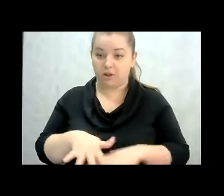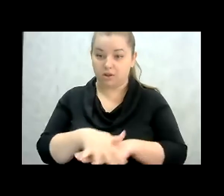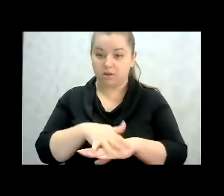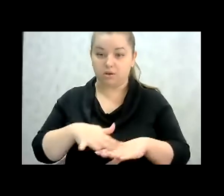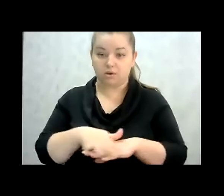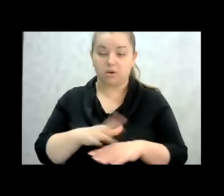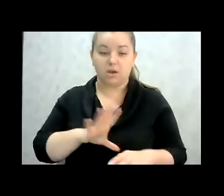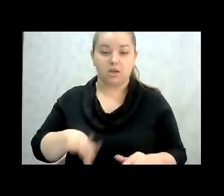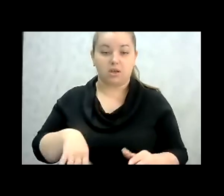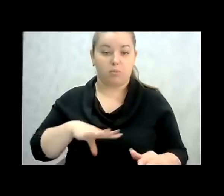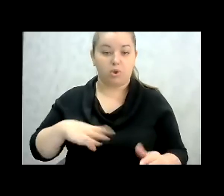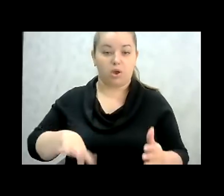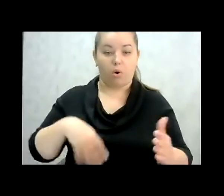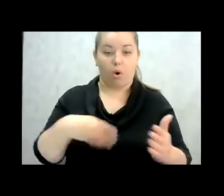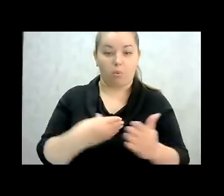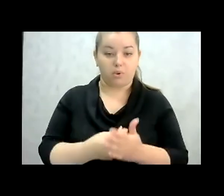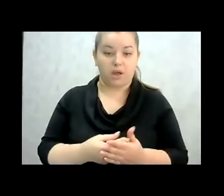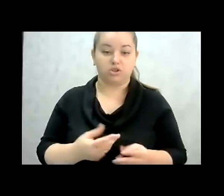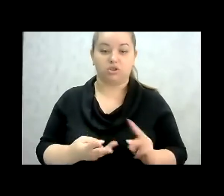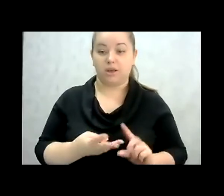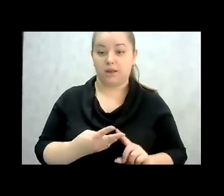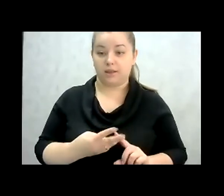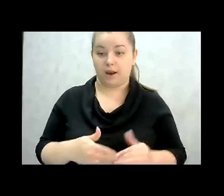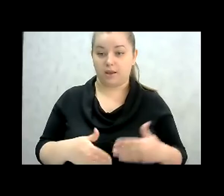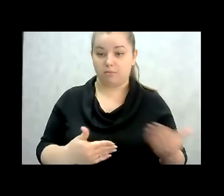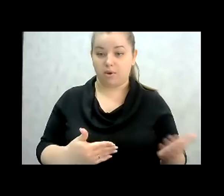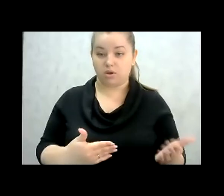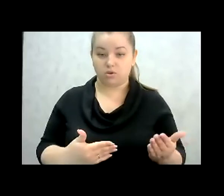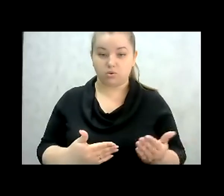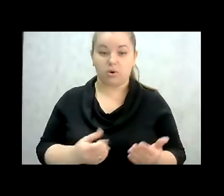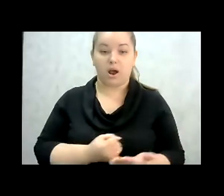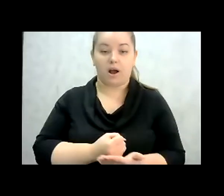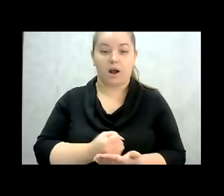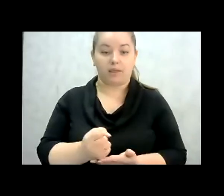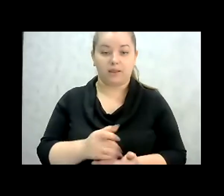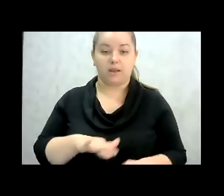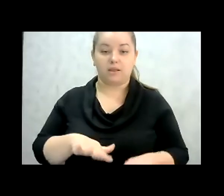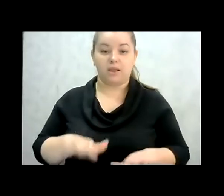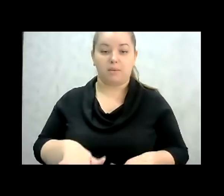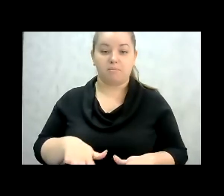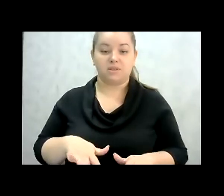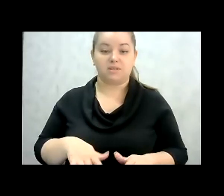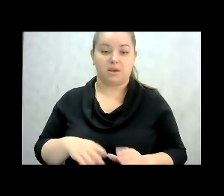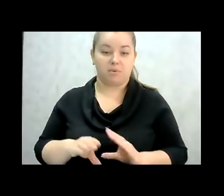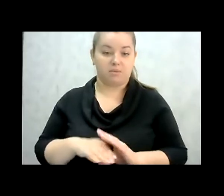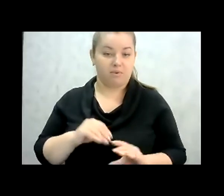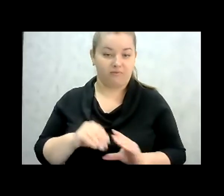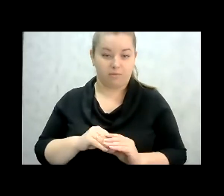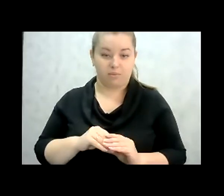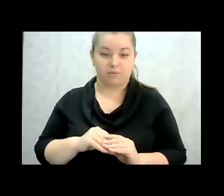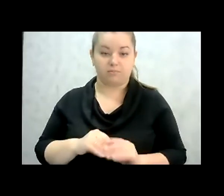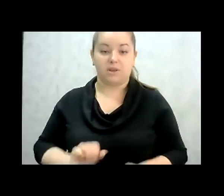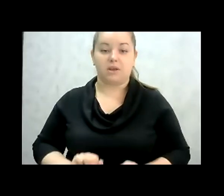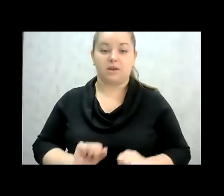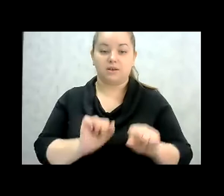the polling results or about sociology of candidates, regarding candidates in the local elections.